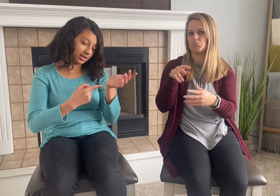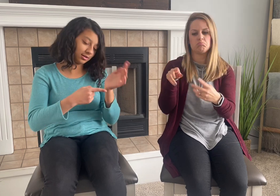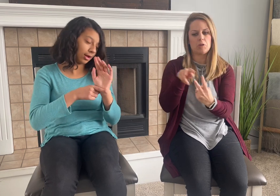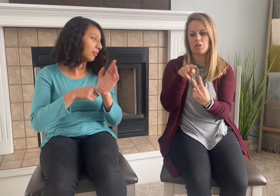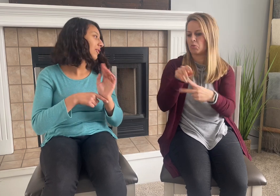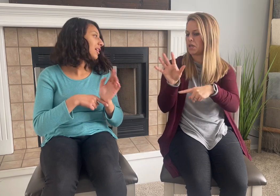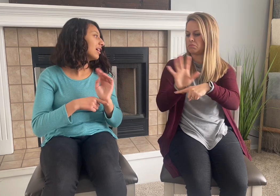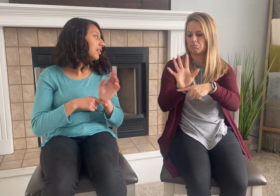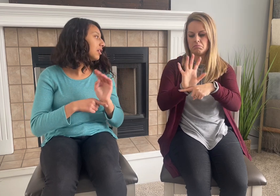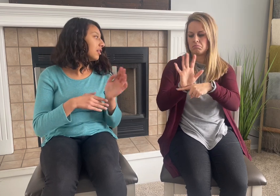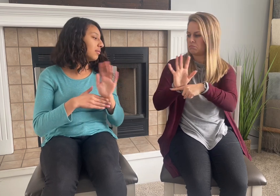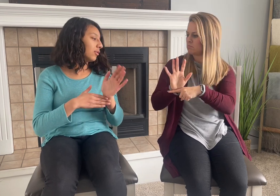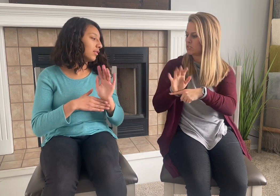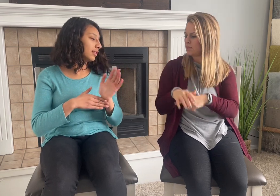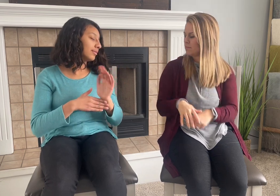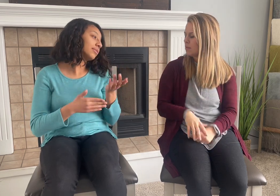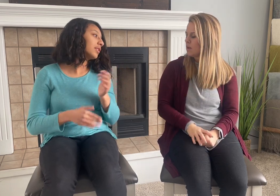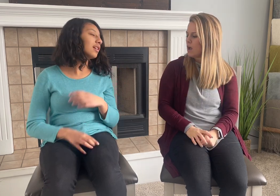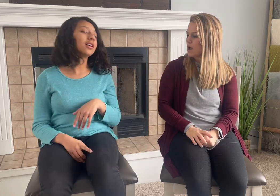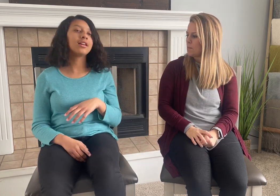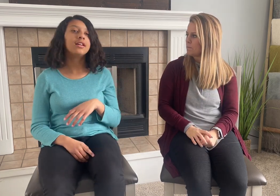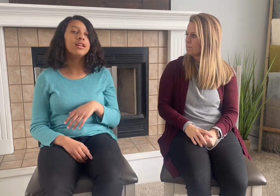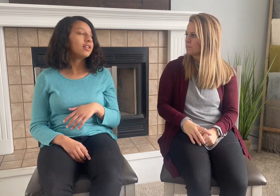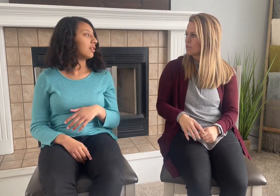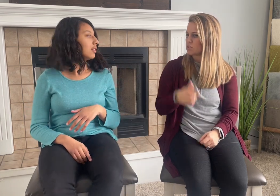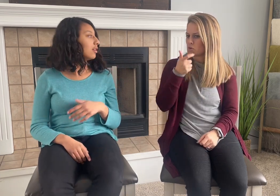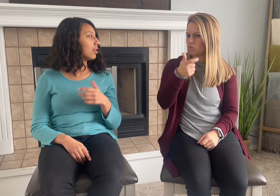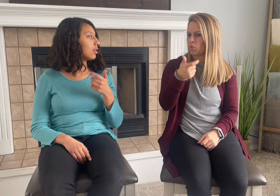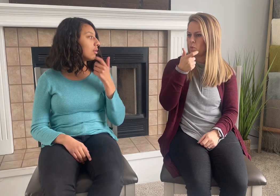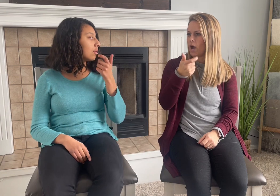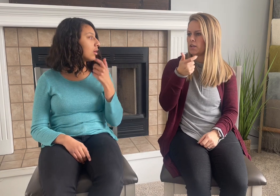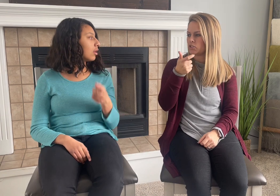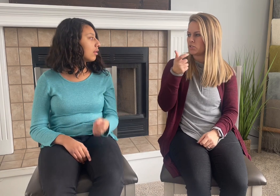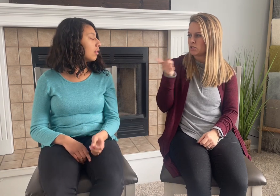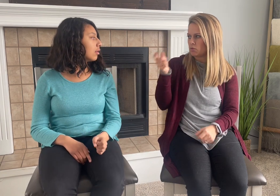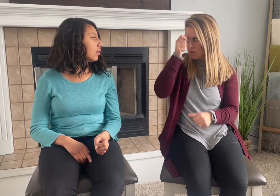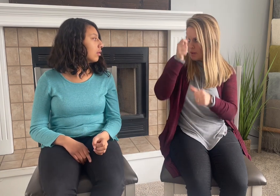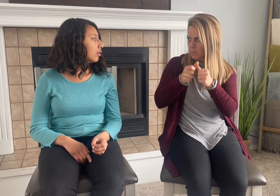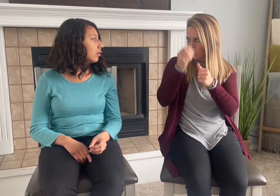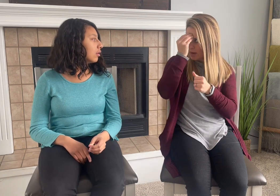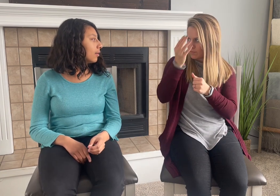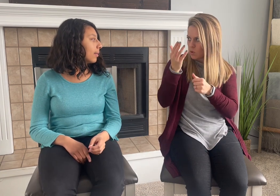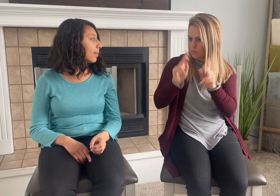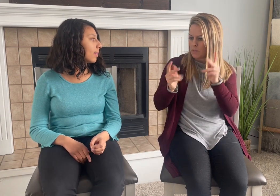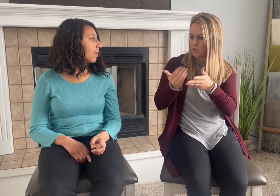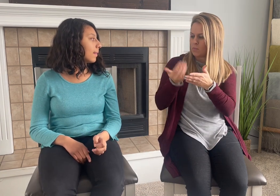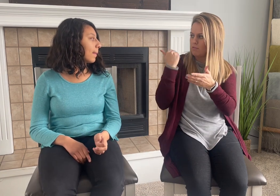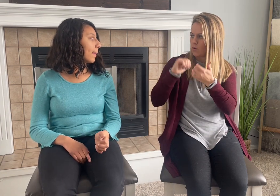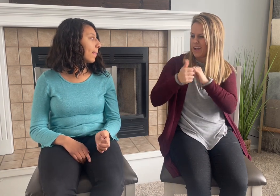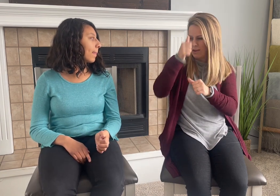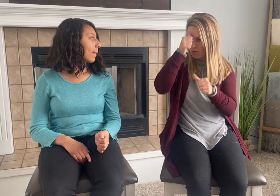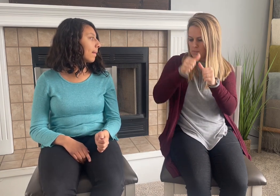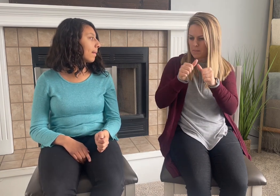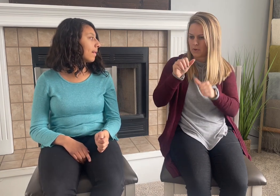either way. You see? Um, so for watch, do you remember what I've told people before, how to remember